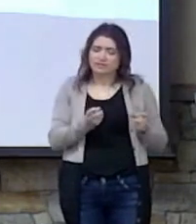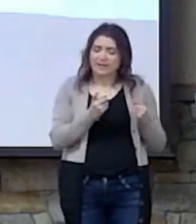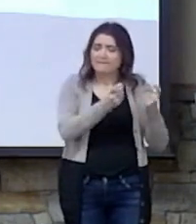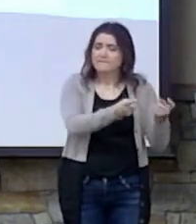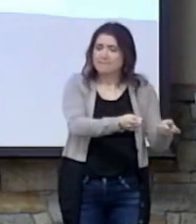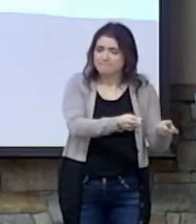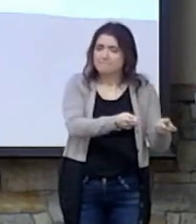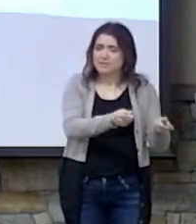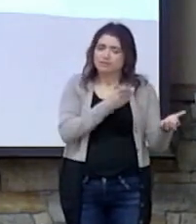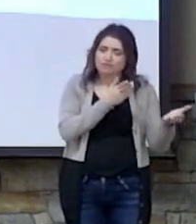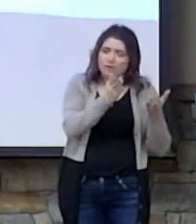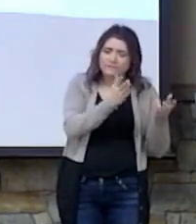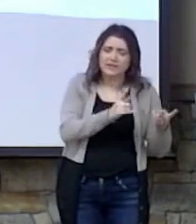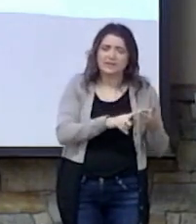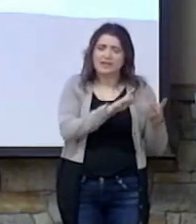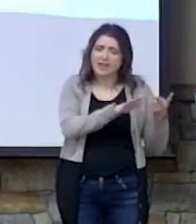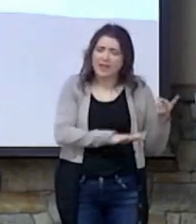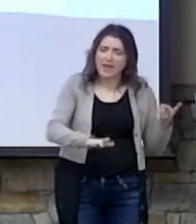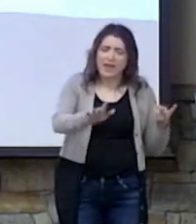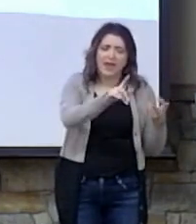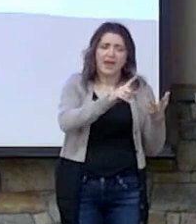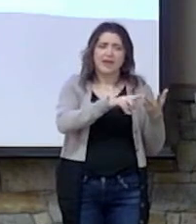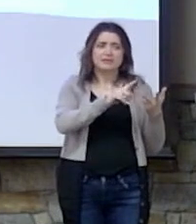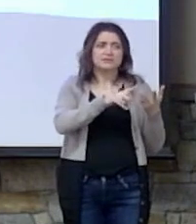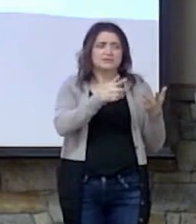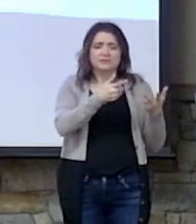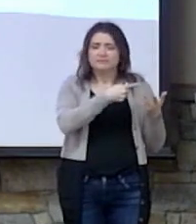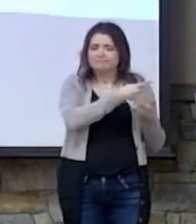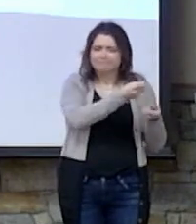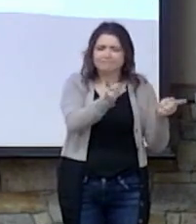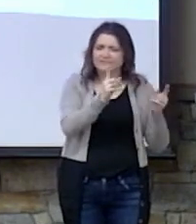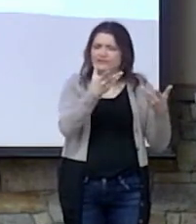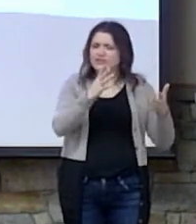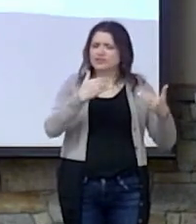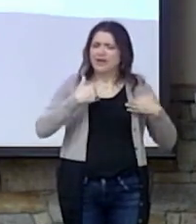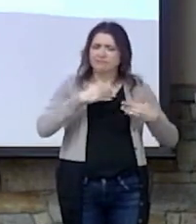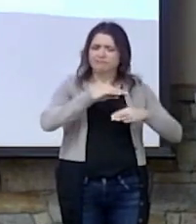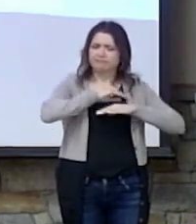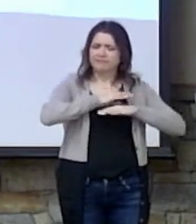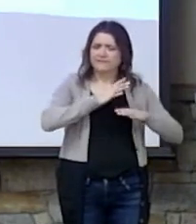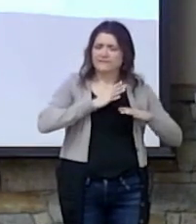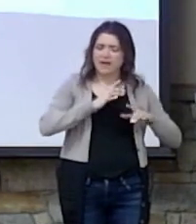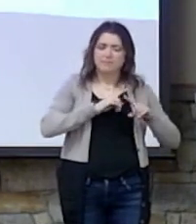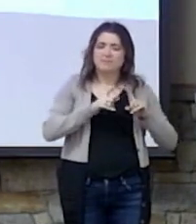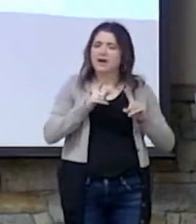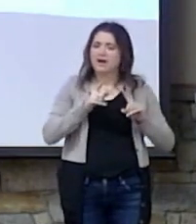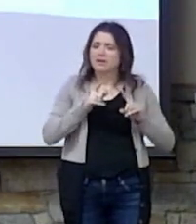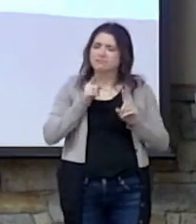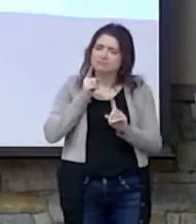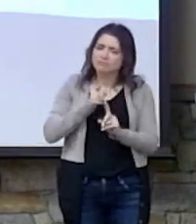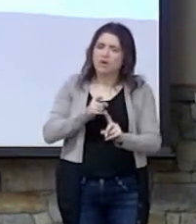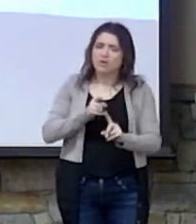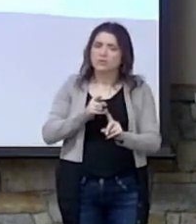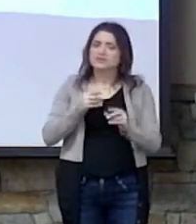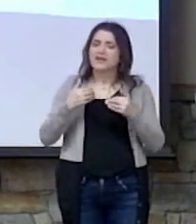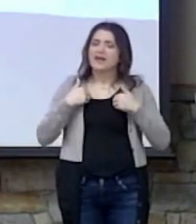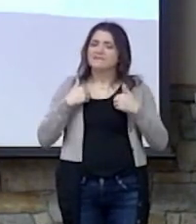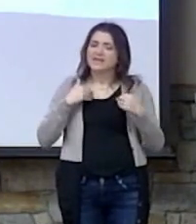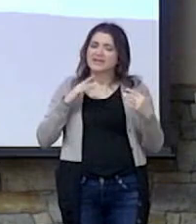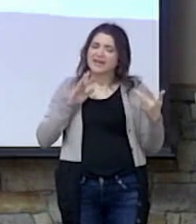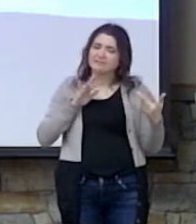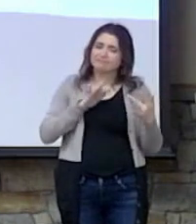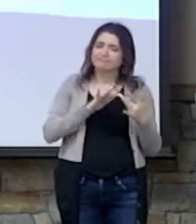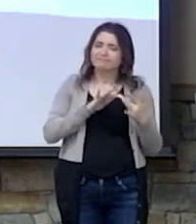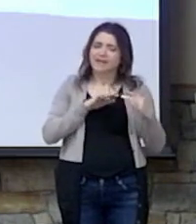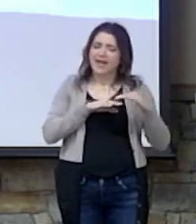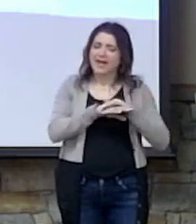for provisions. This had to do about access to the king's table and being in his presence, having access to the